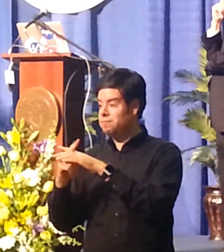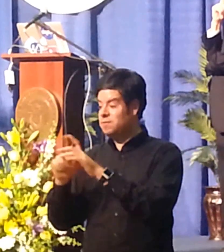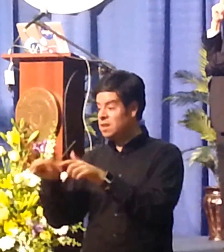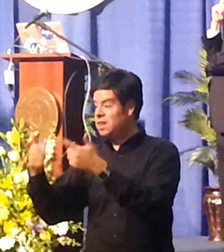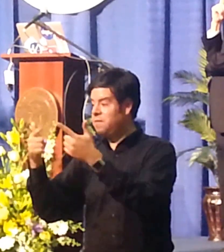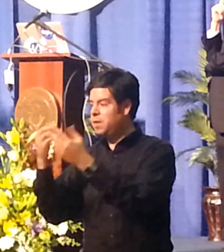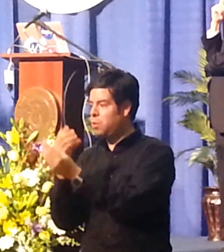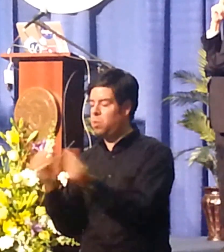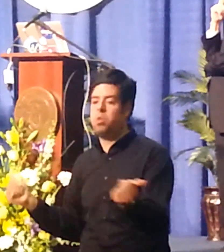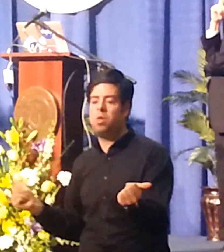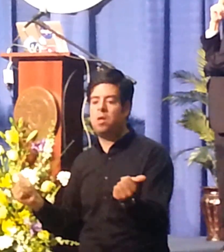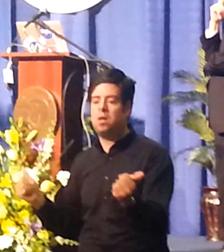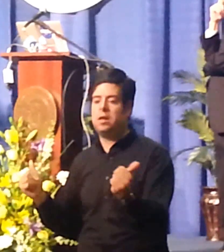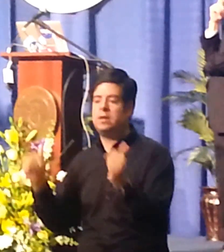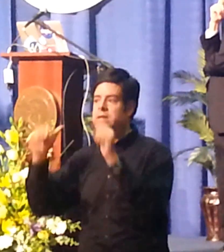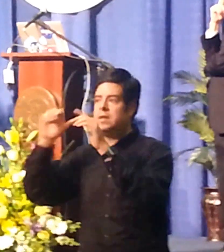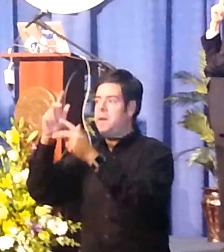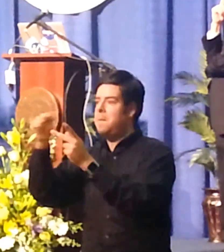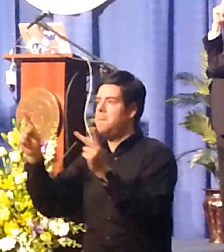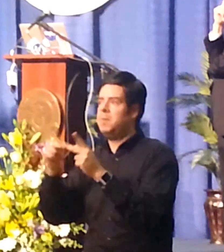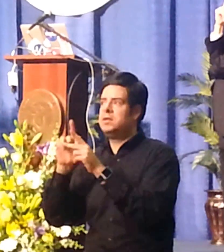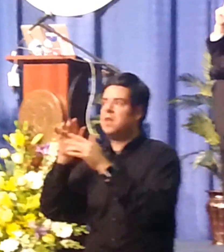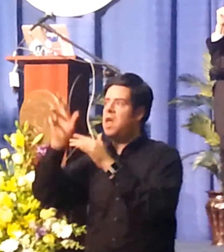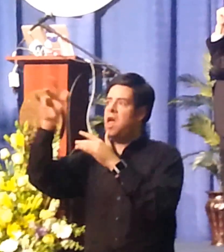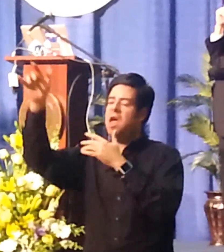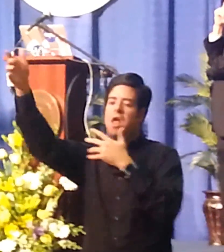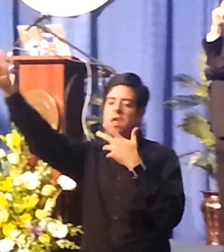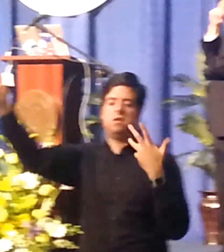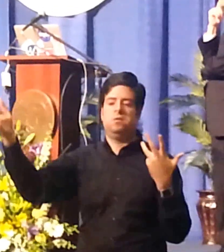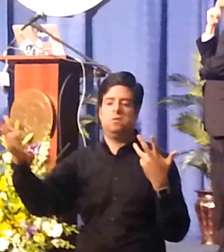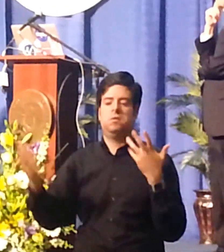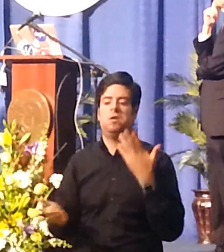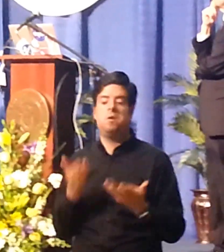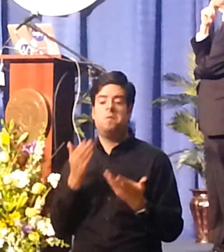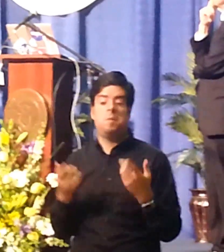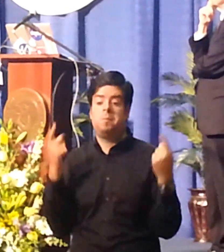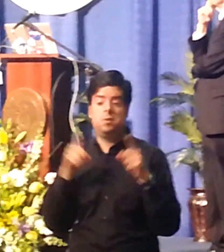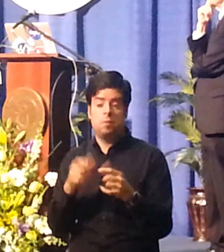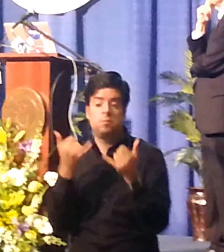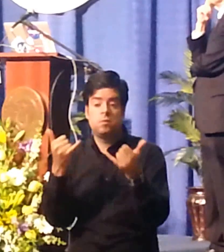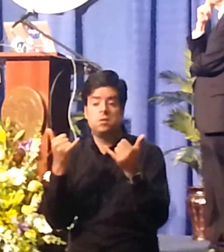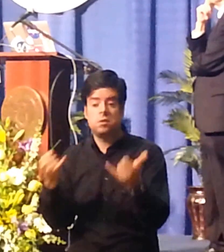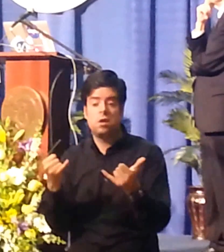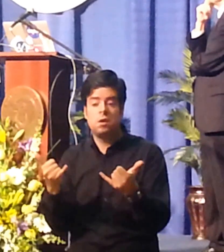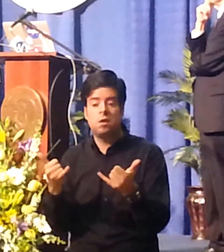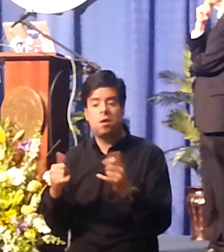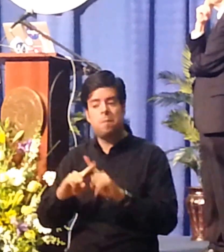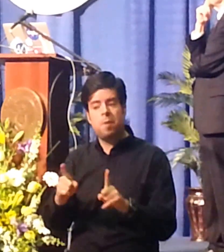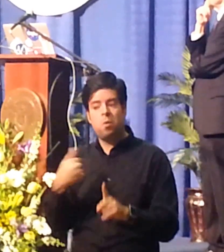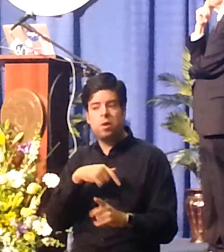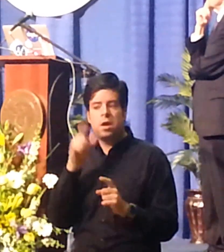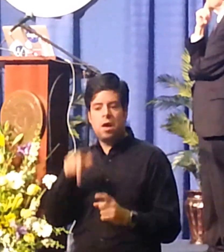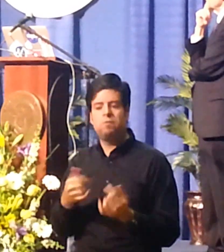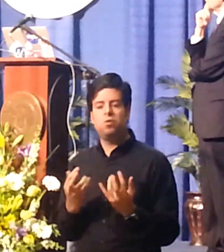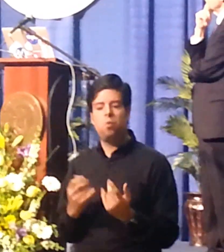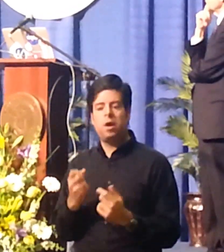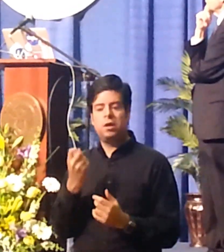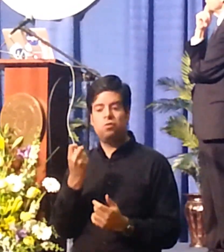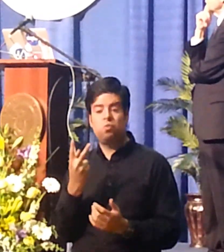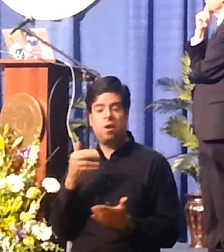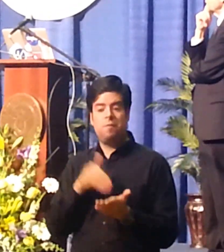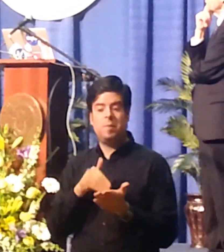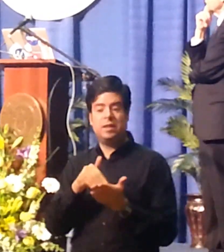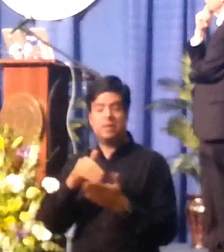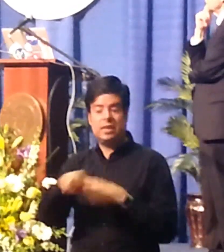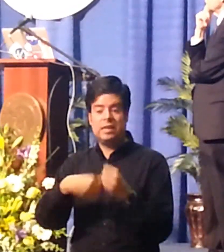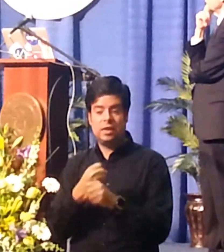in a place far, far away long, long ago. Or maybe it's happening right now in a sense, but we got to wait 12 million years to even hear from them.